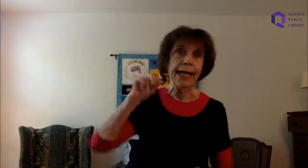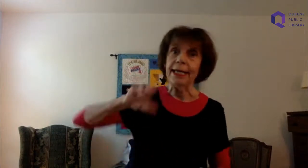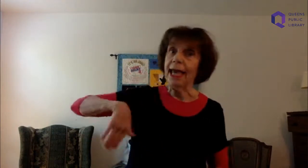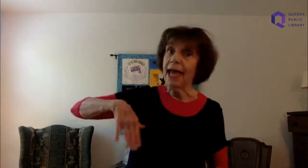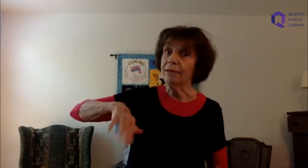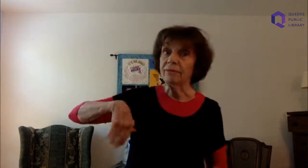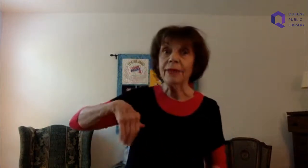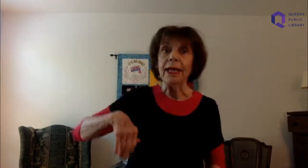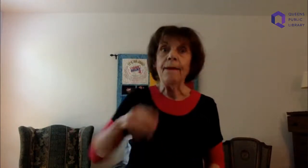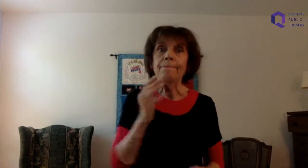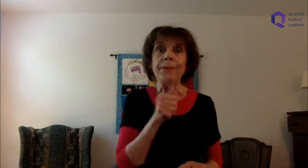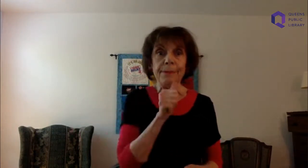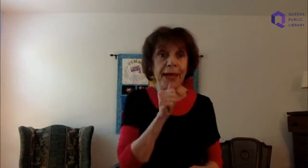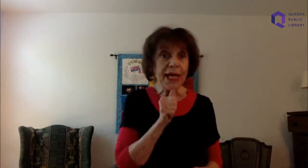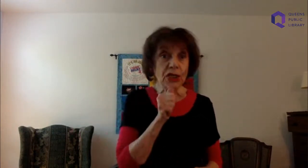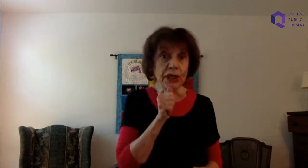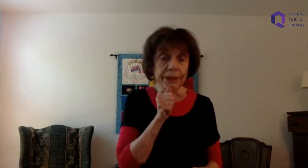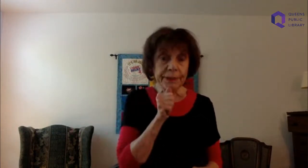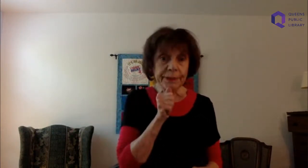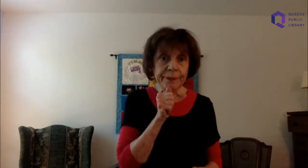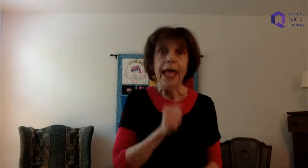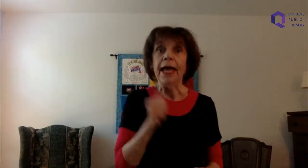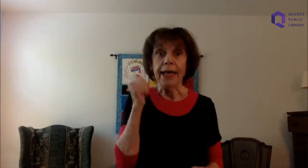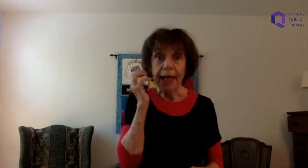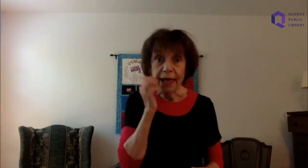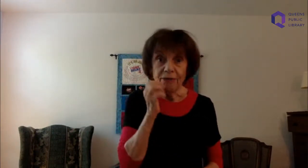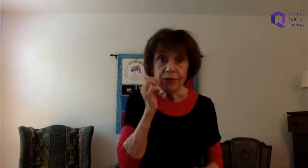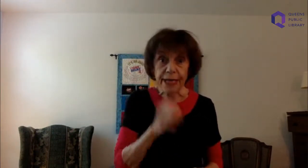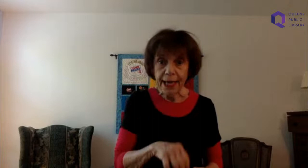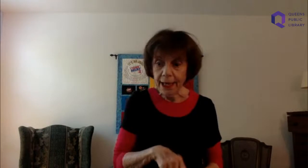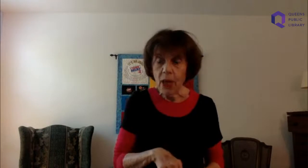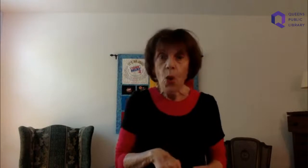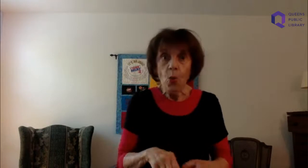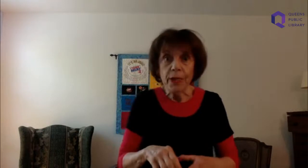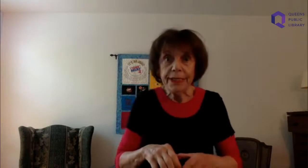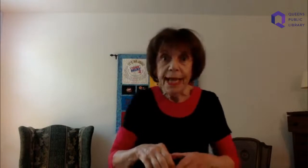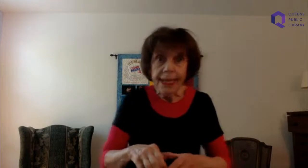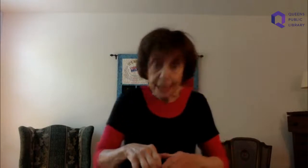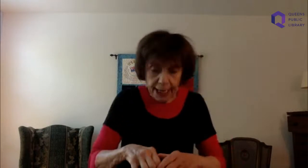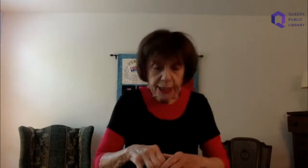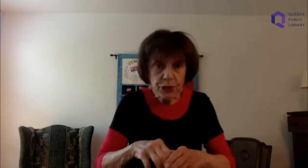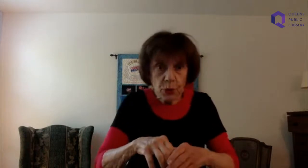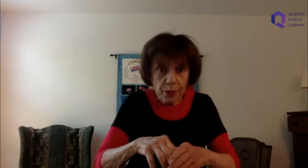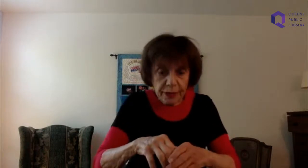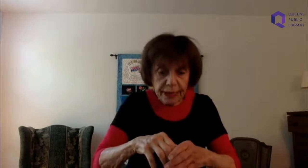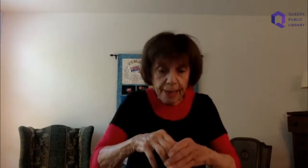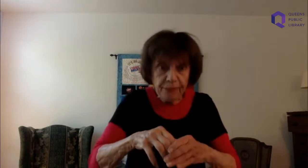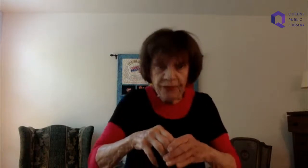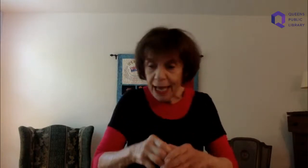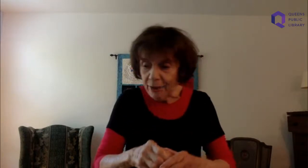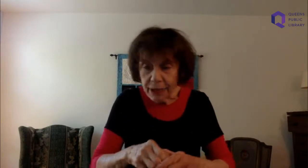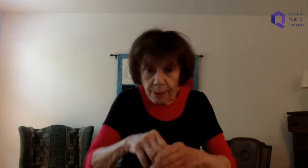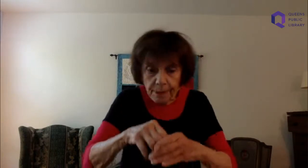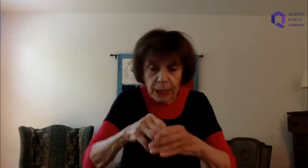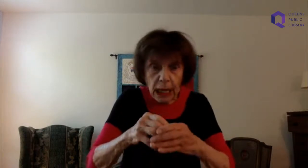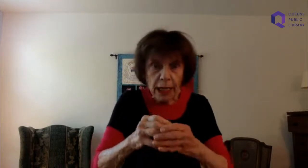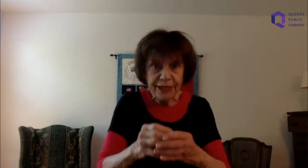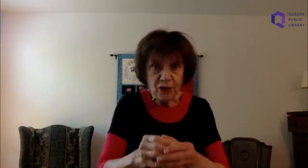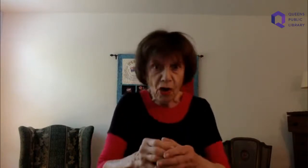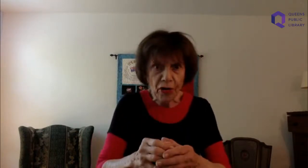yet. Be patient. And every day, one day, he saw the top of the carrot come up, this